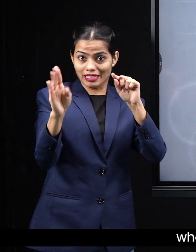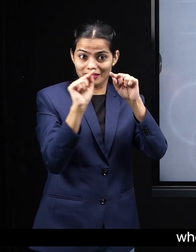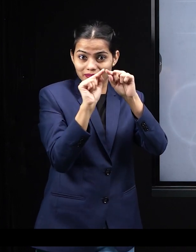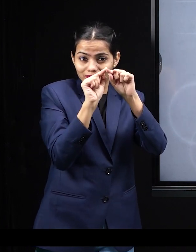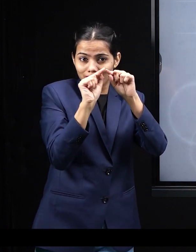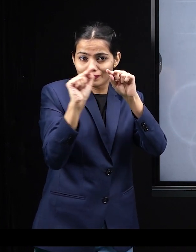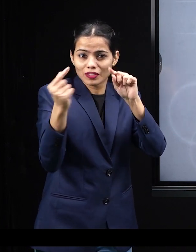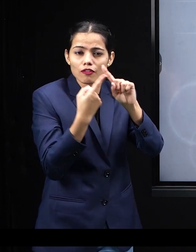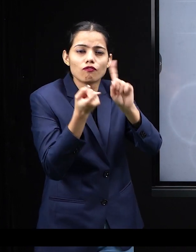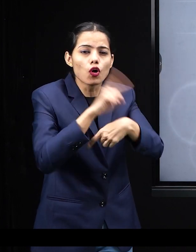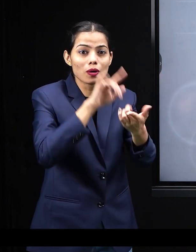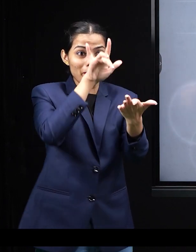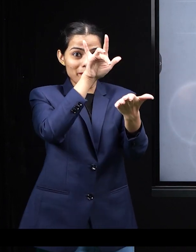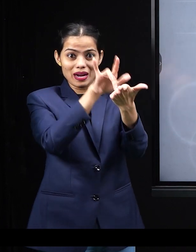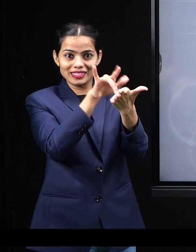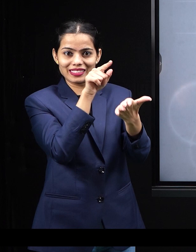less than the radius.